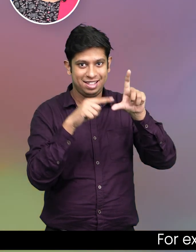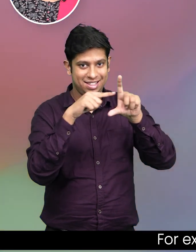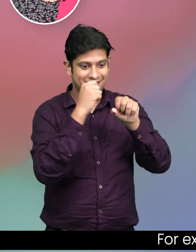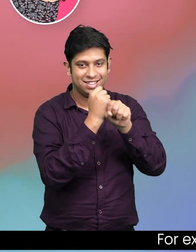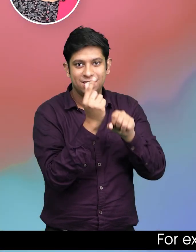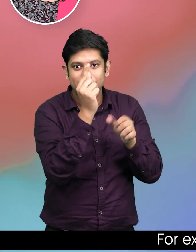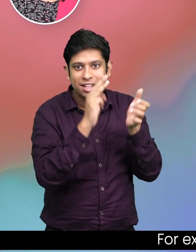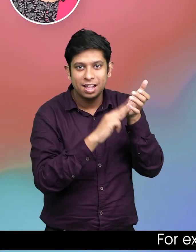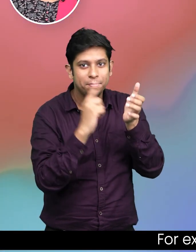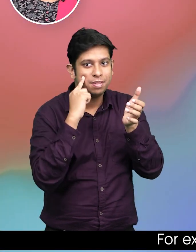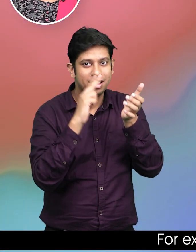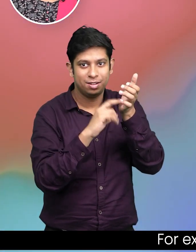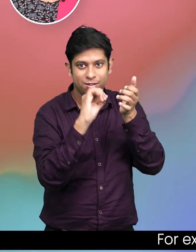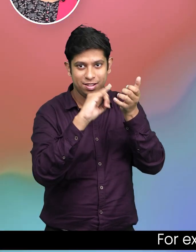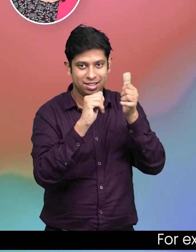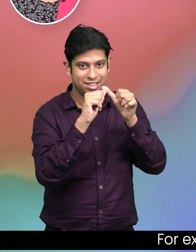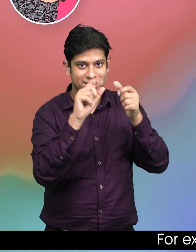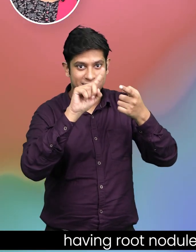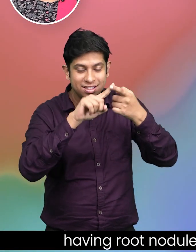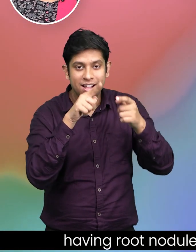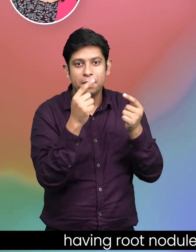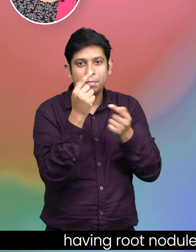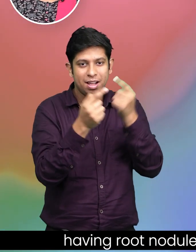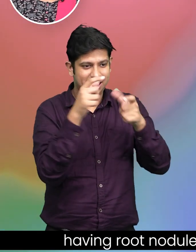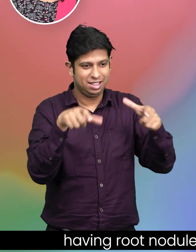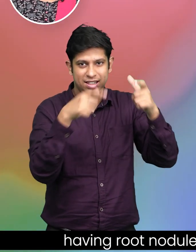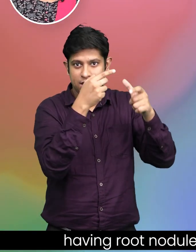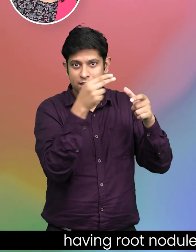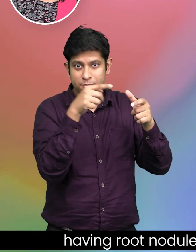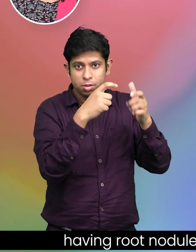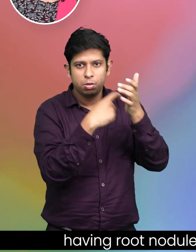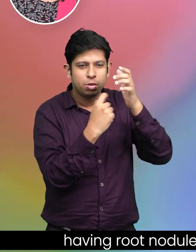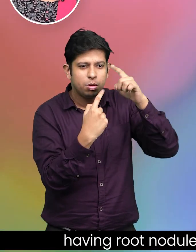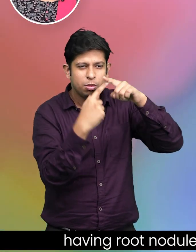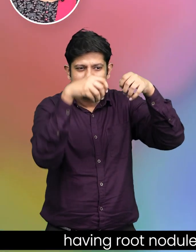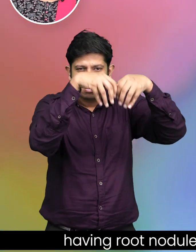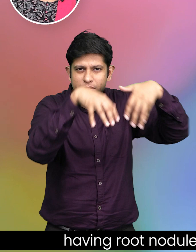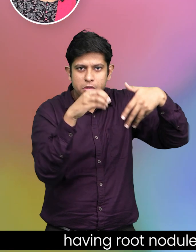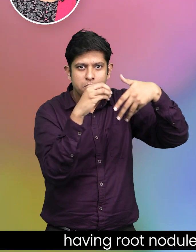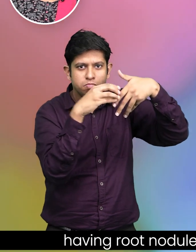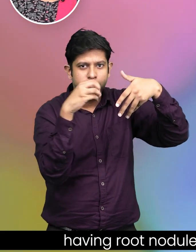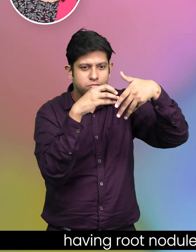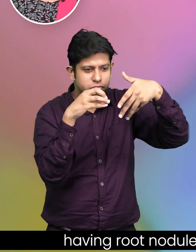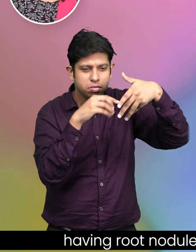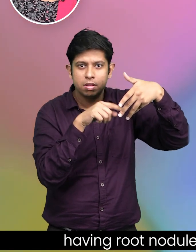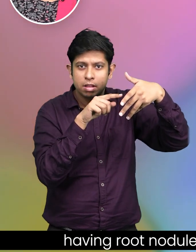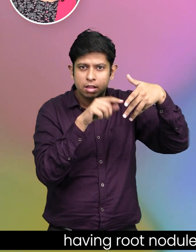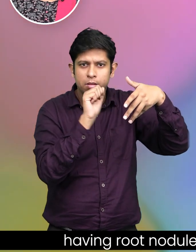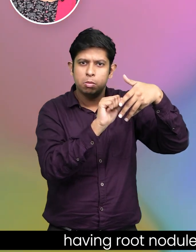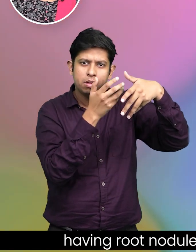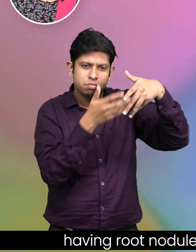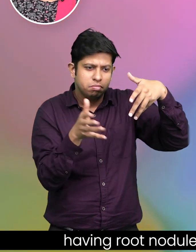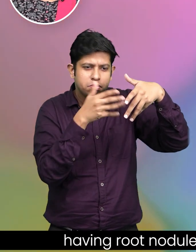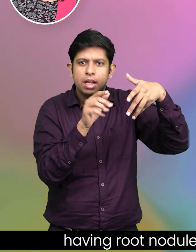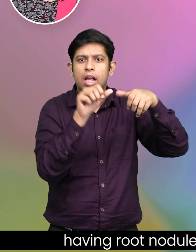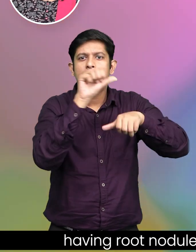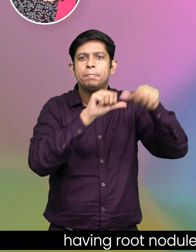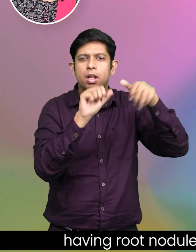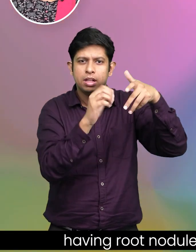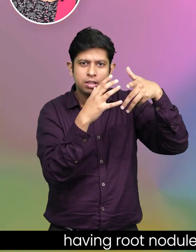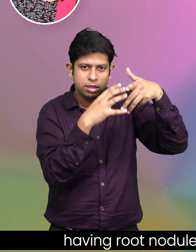example, leguminous plant having root nodules secrete chemicals to